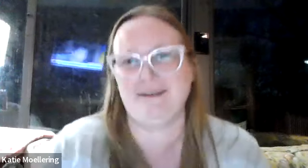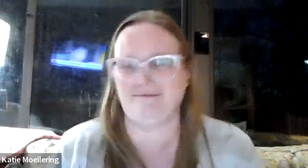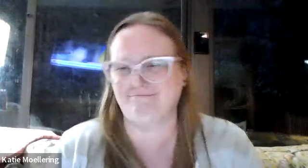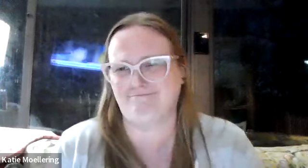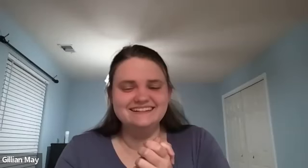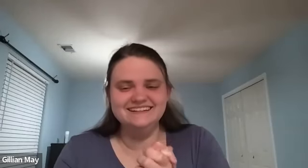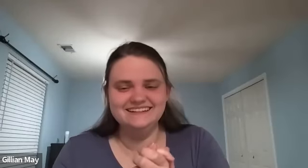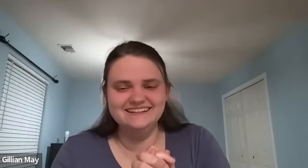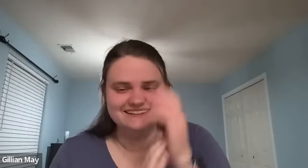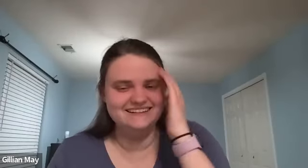type.